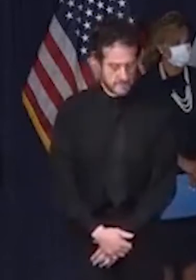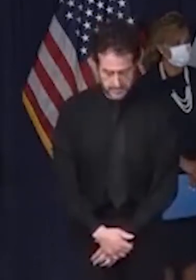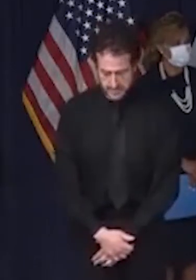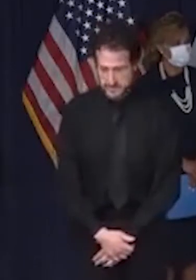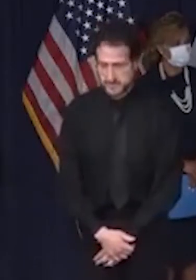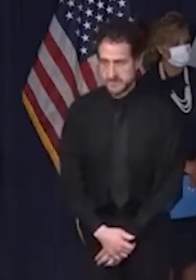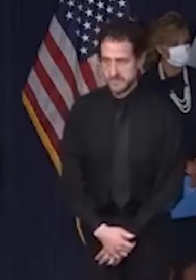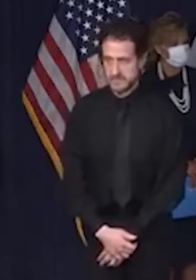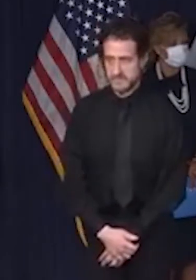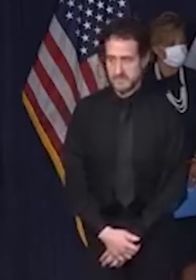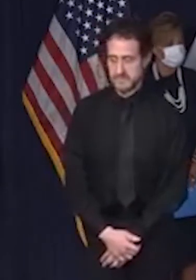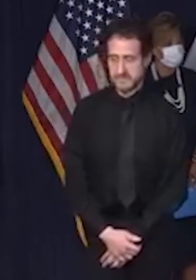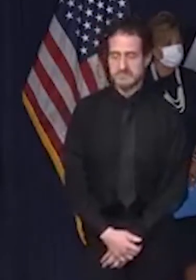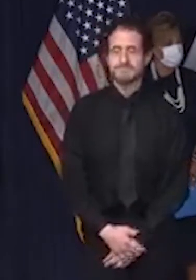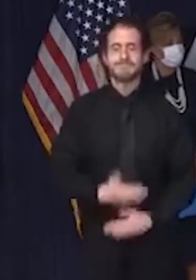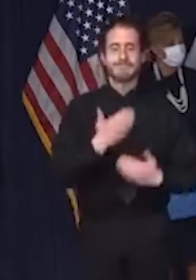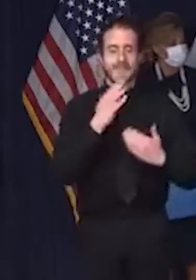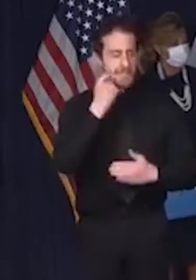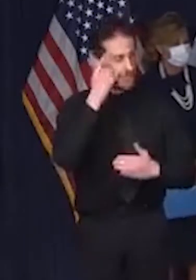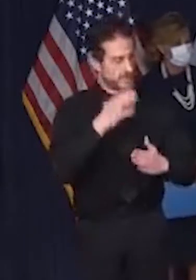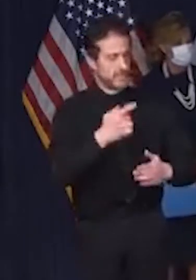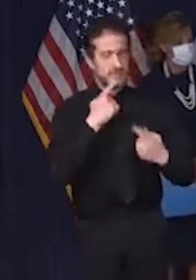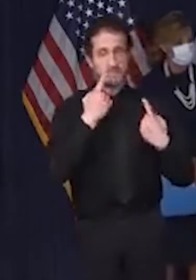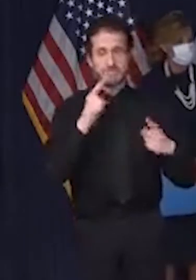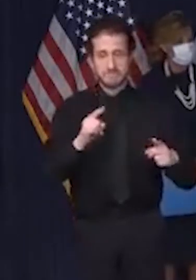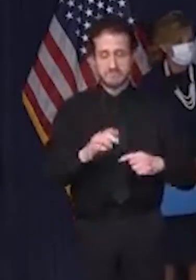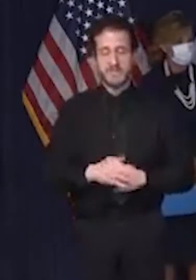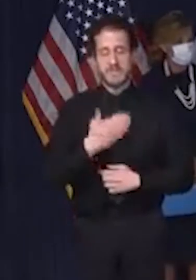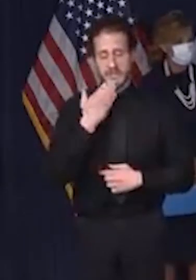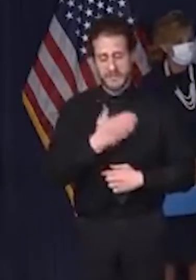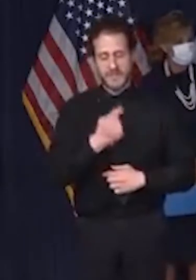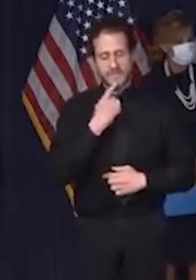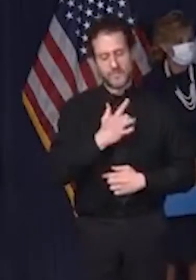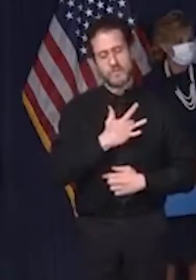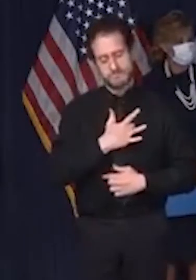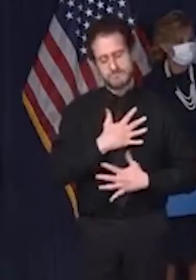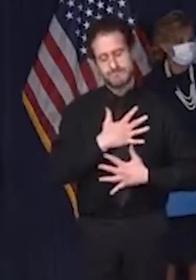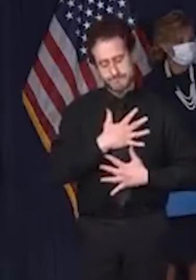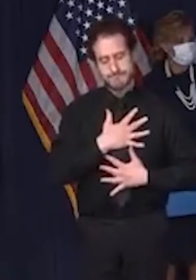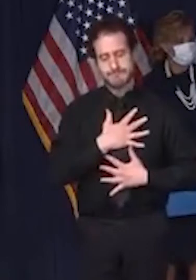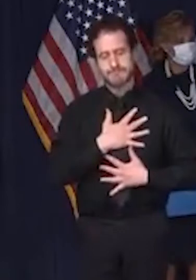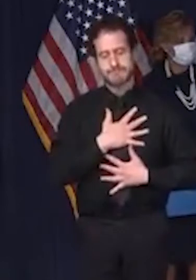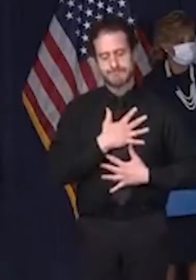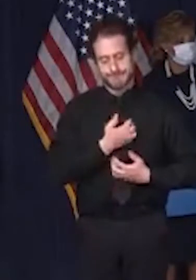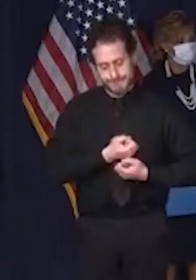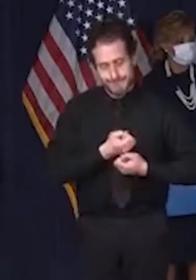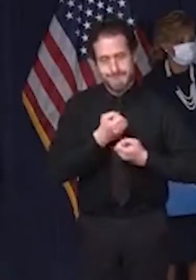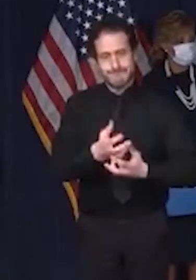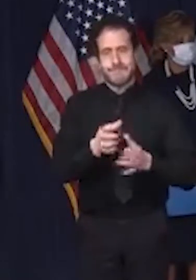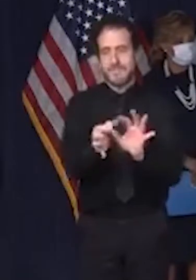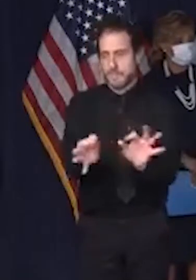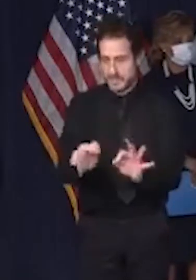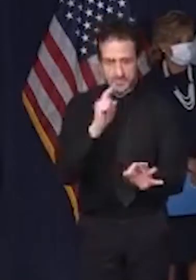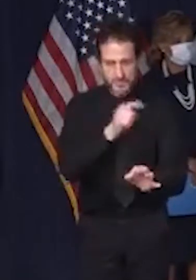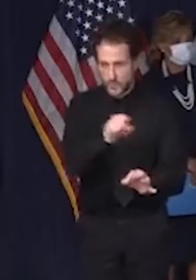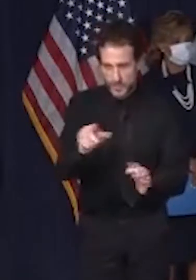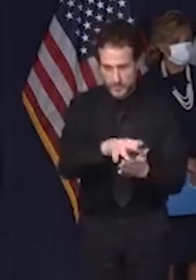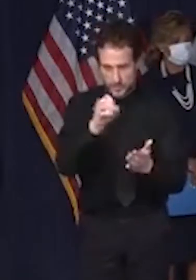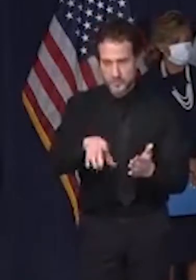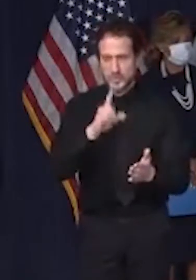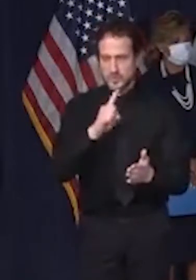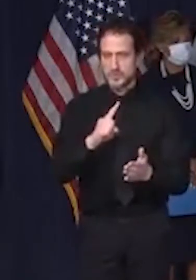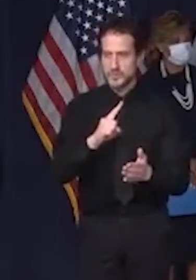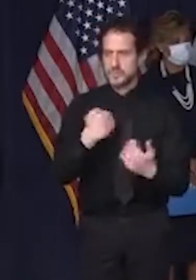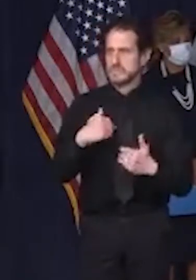Thank you, Governor. Thank you for your announcement, and thank you for that heartfelt message to the students who are impacted as well. As